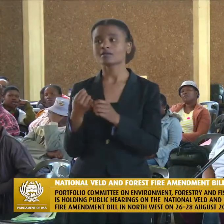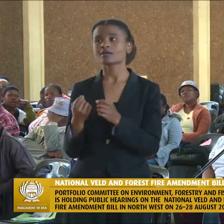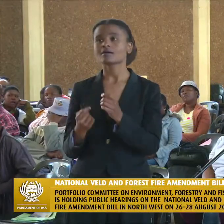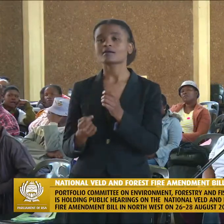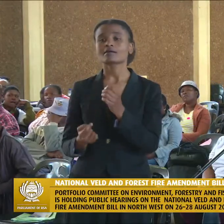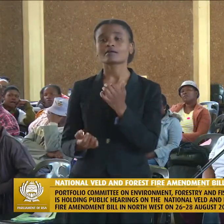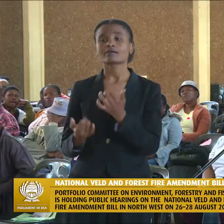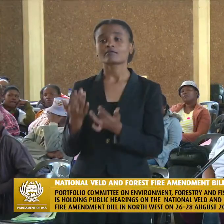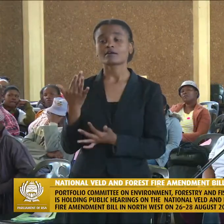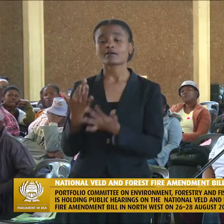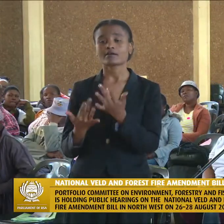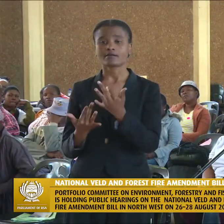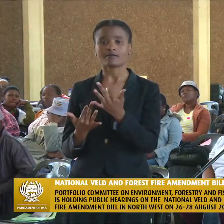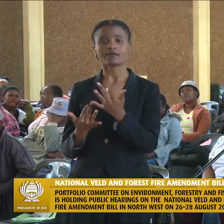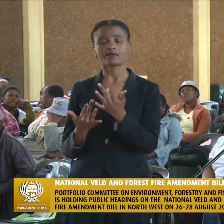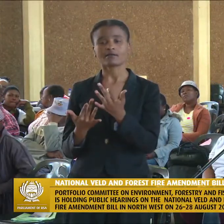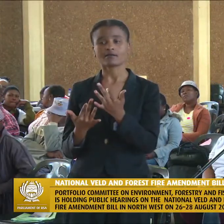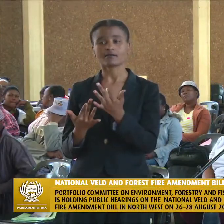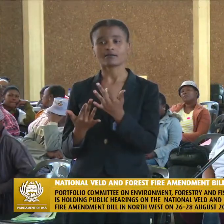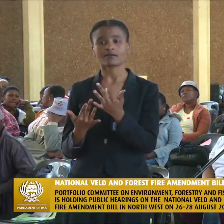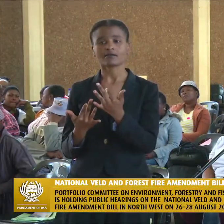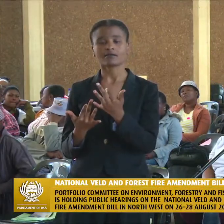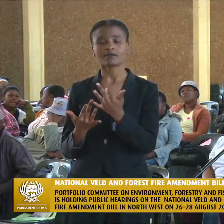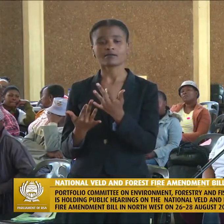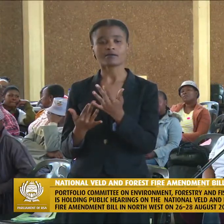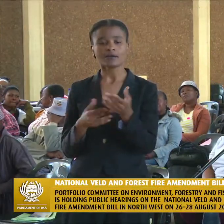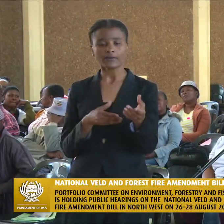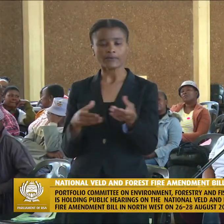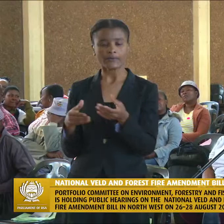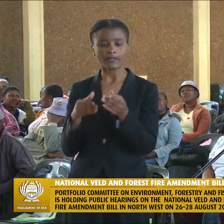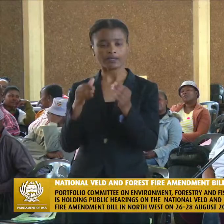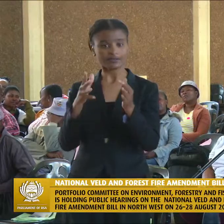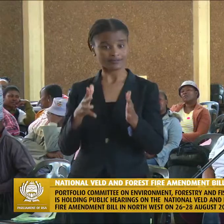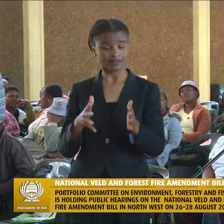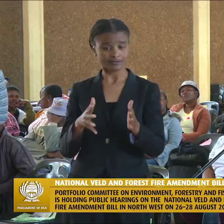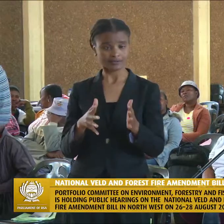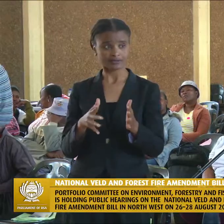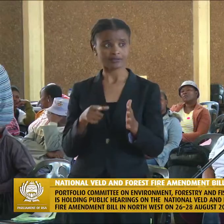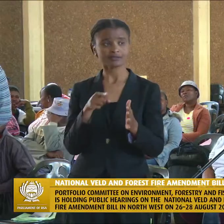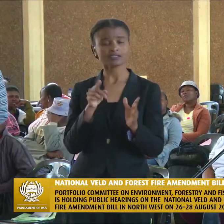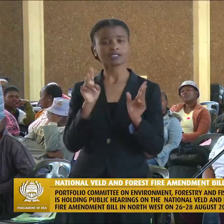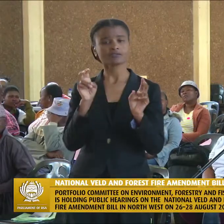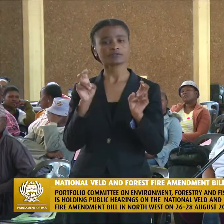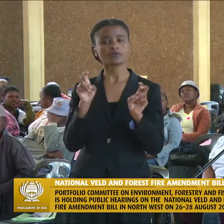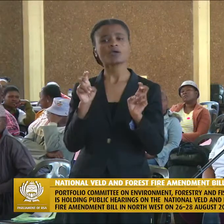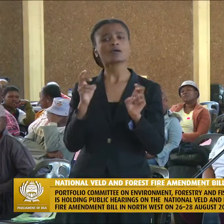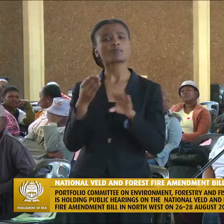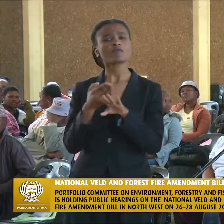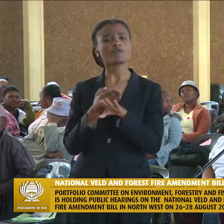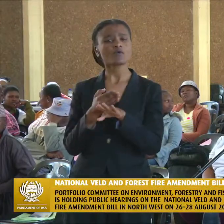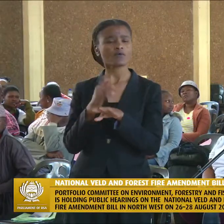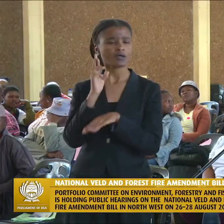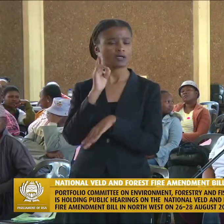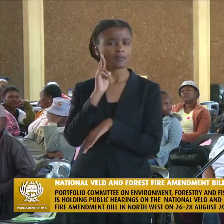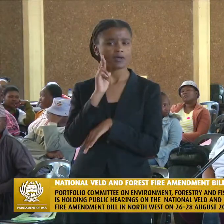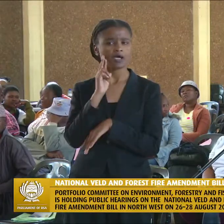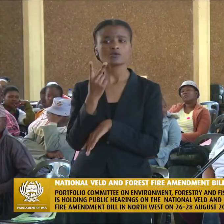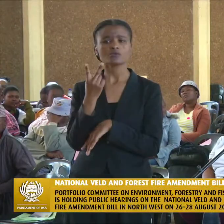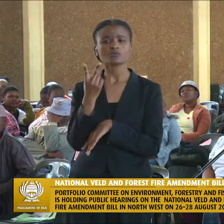the issue of firefighters no one only two ladies a gentleman and a lady alimo